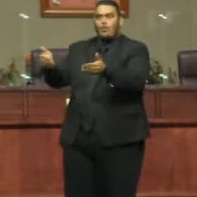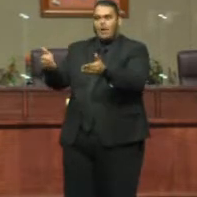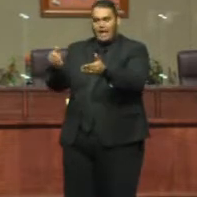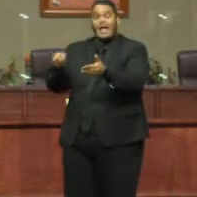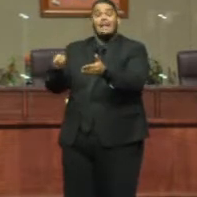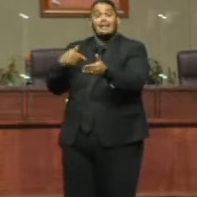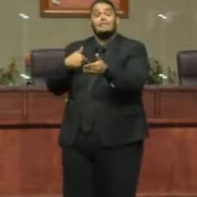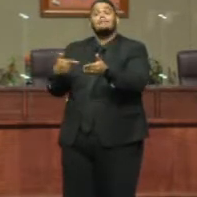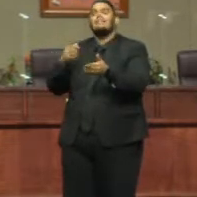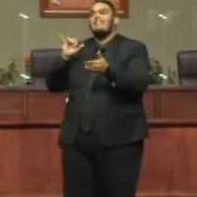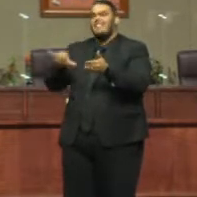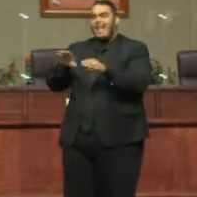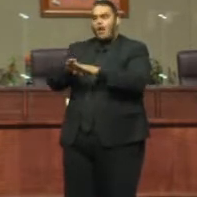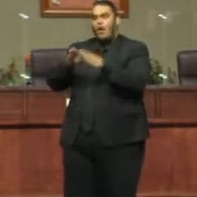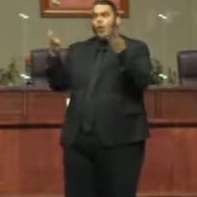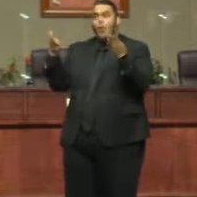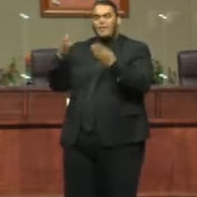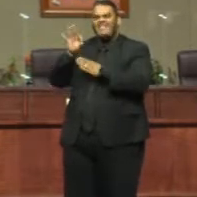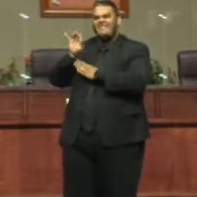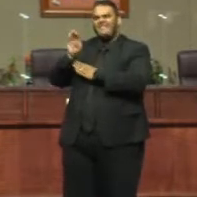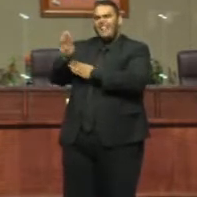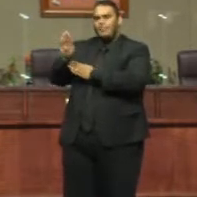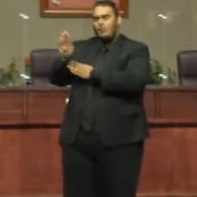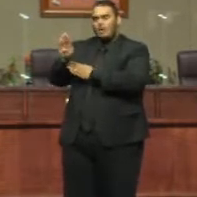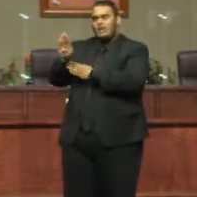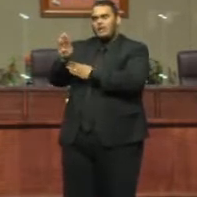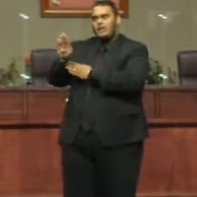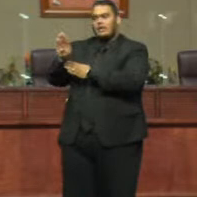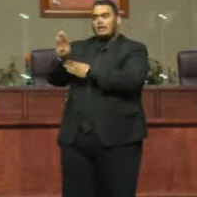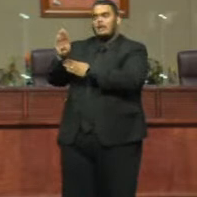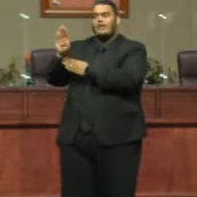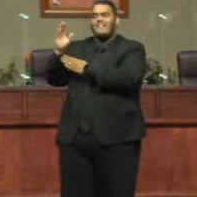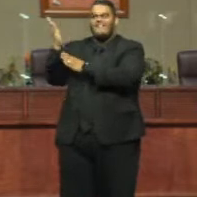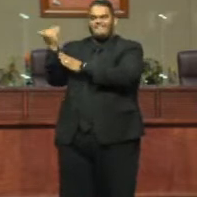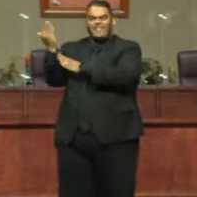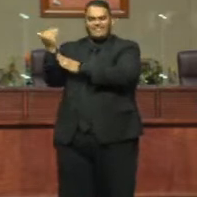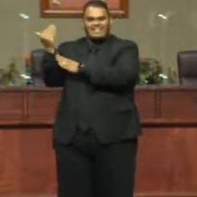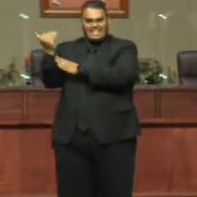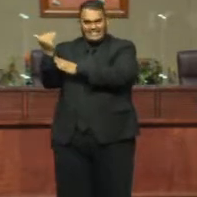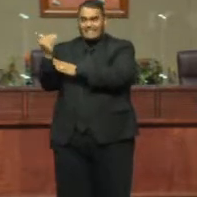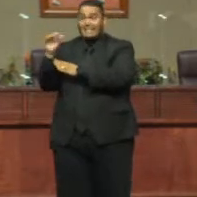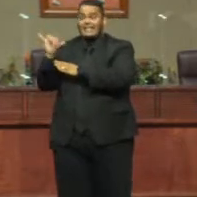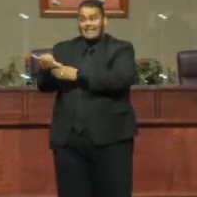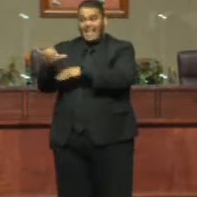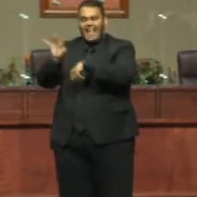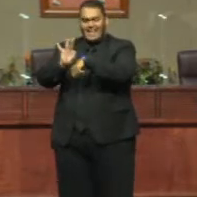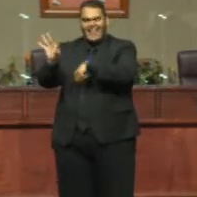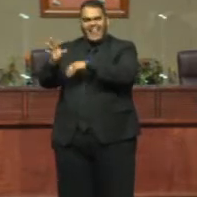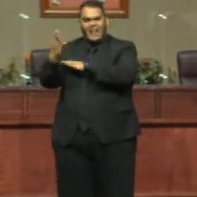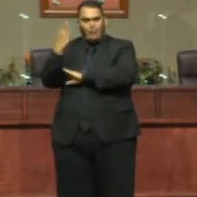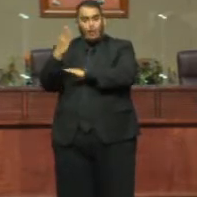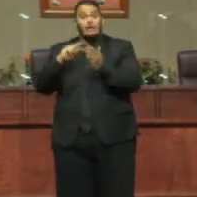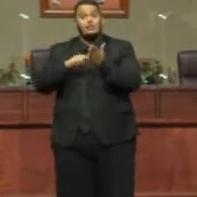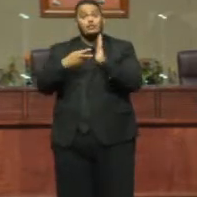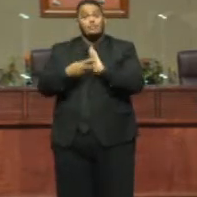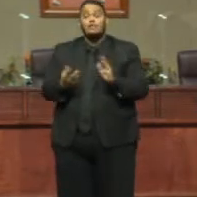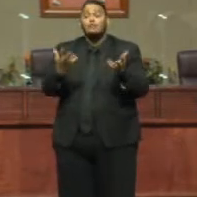reservations or appointments. So we ask that for more information, you can go to our website at